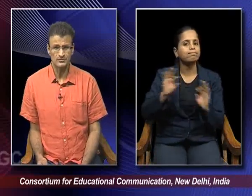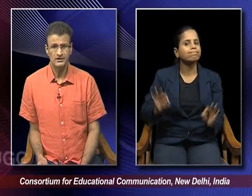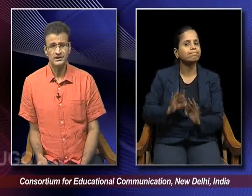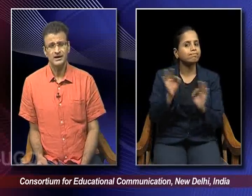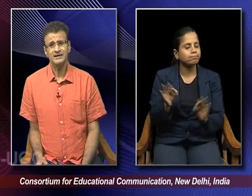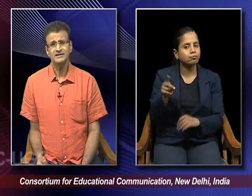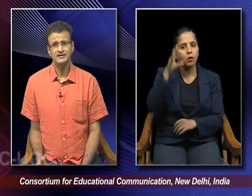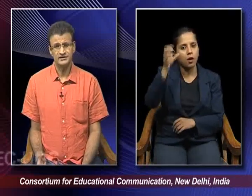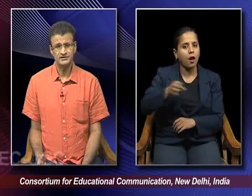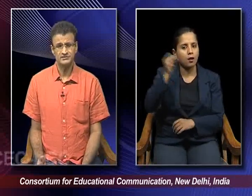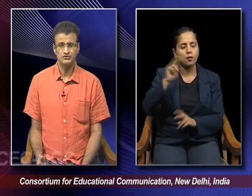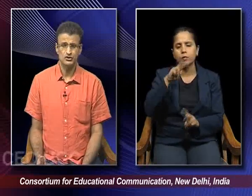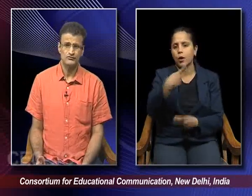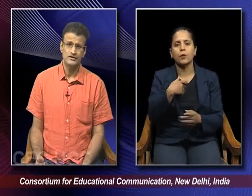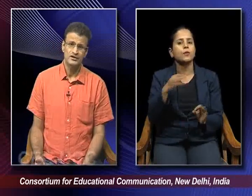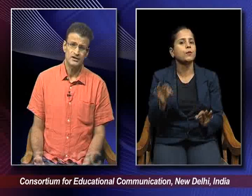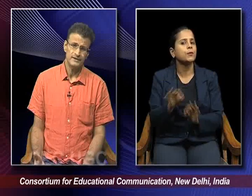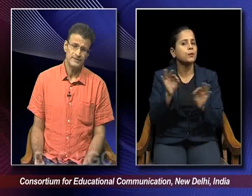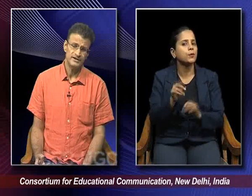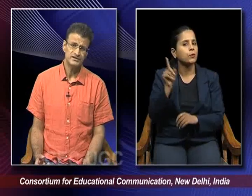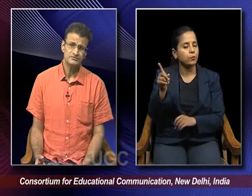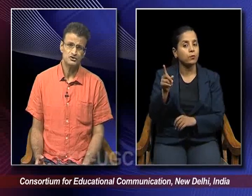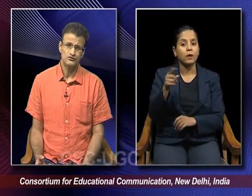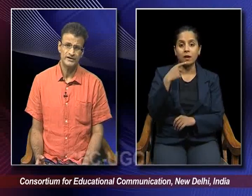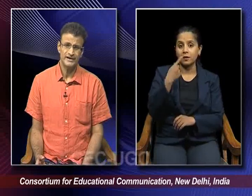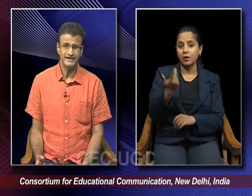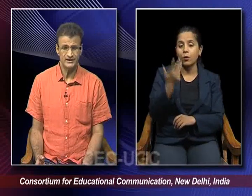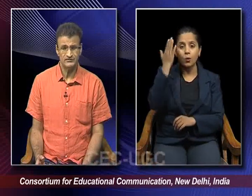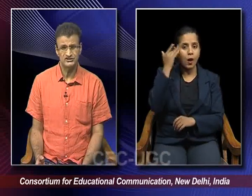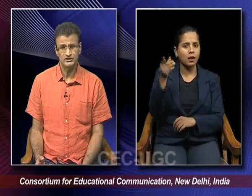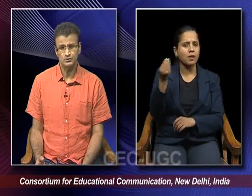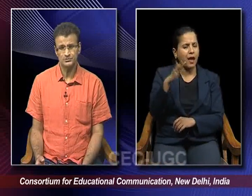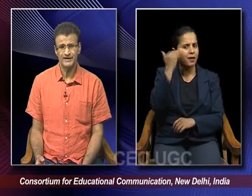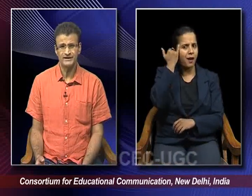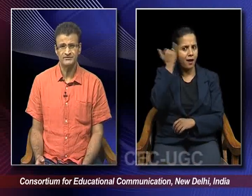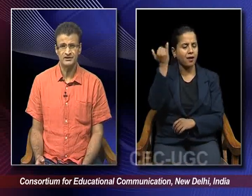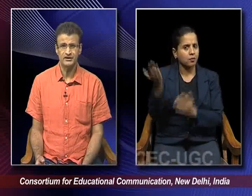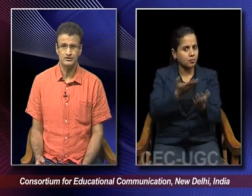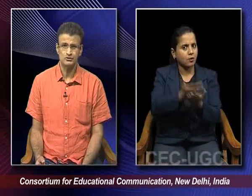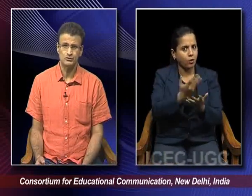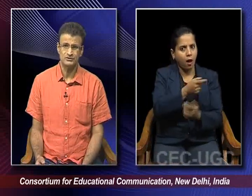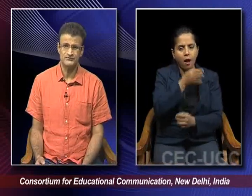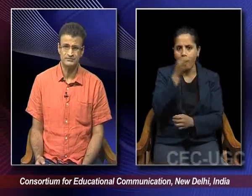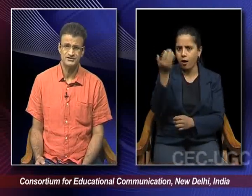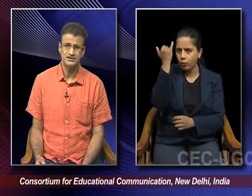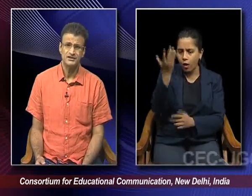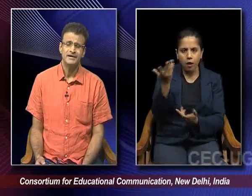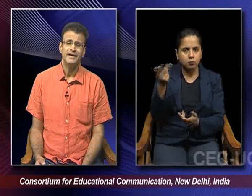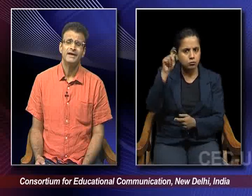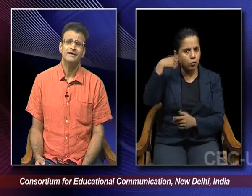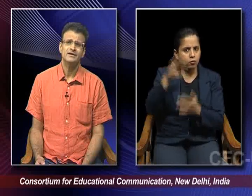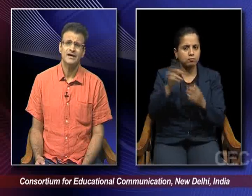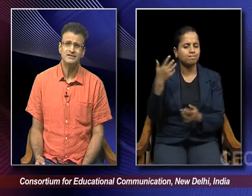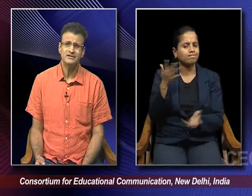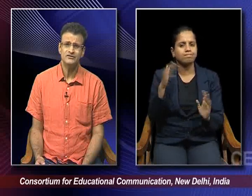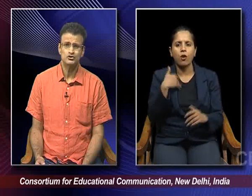from Gandhi in terms of any idea which he could provide with regard to the films.